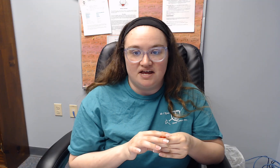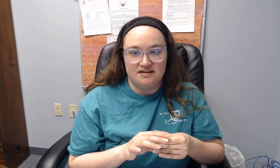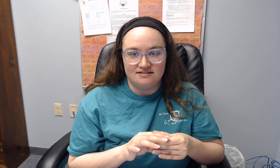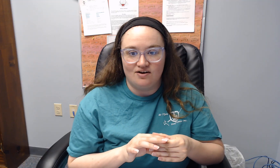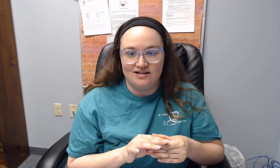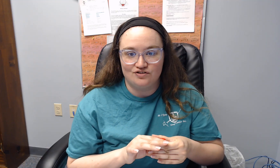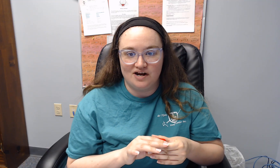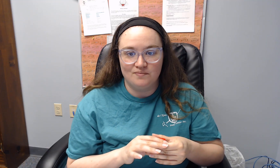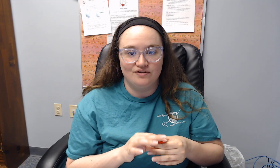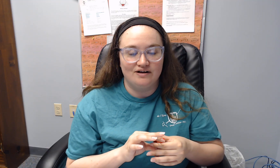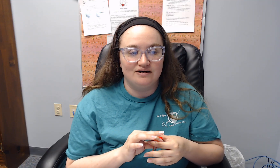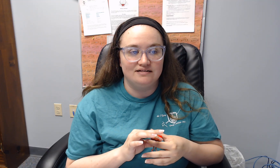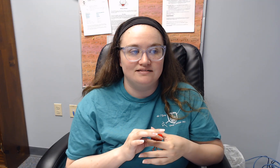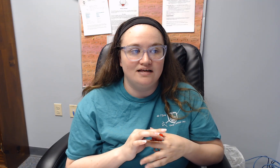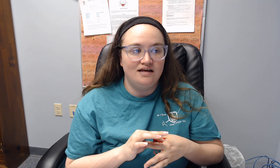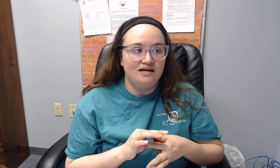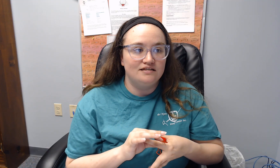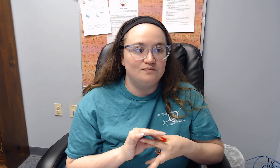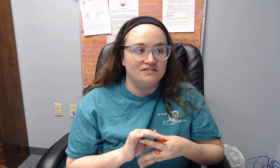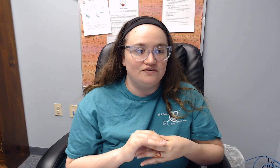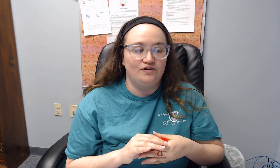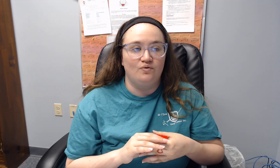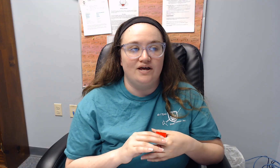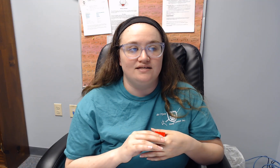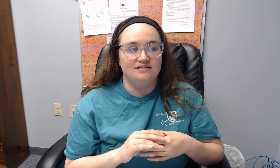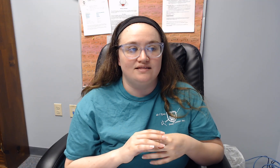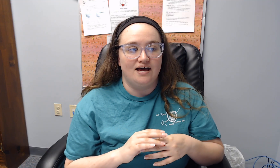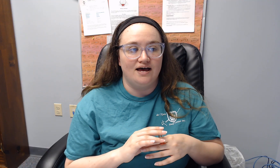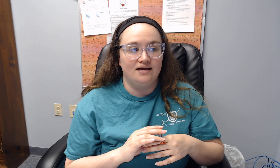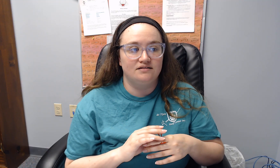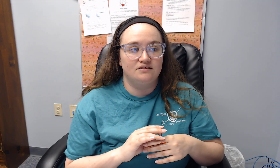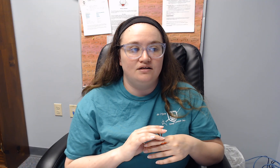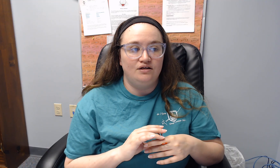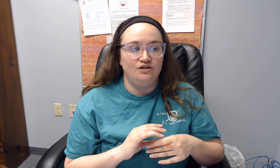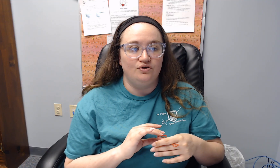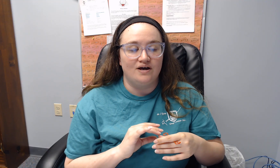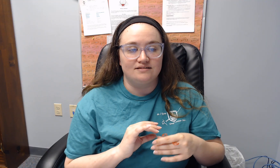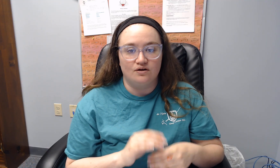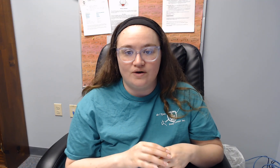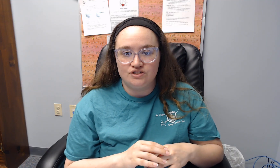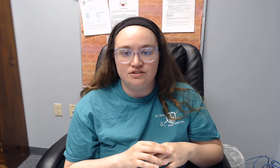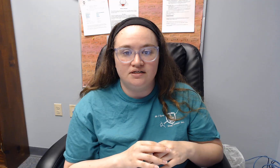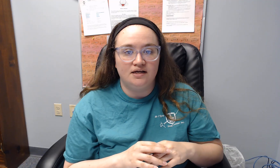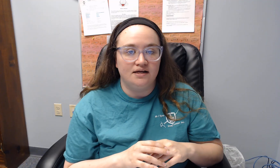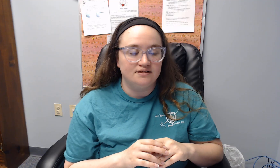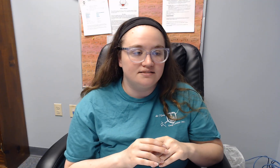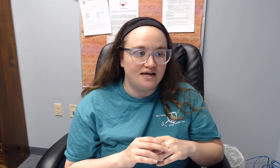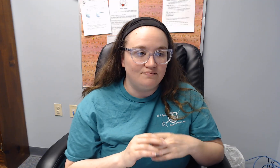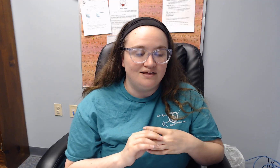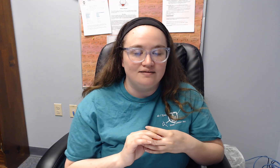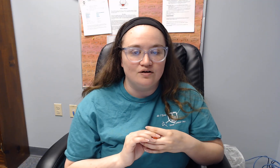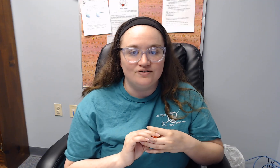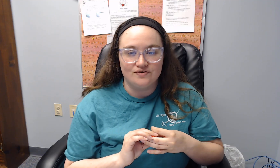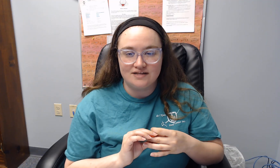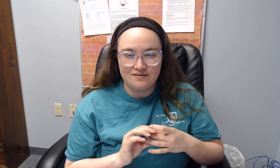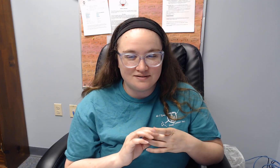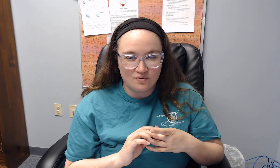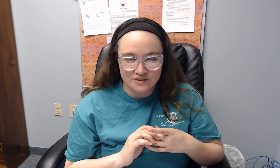ASL has grammar. There is specific ways that you ask a question and a statement. There are different types of questions